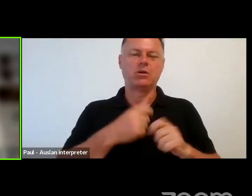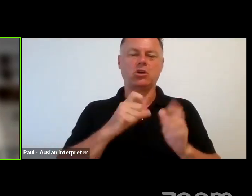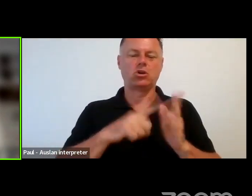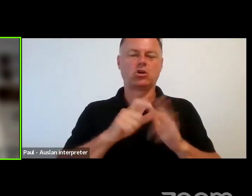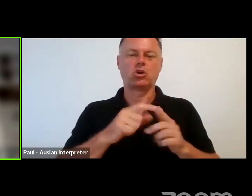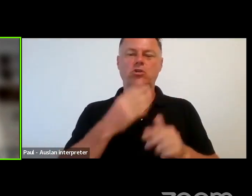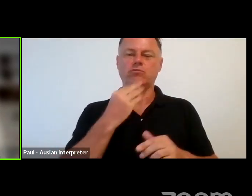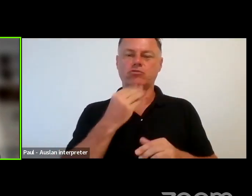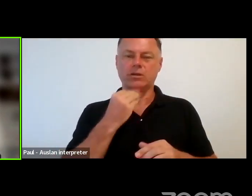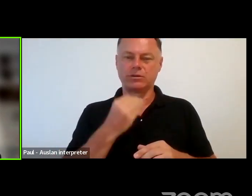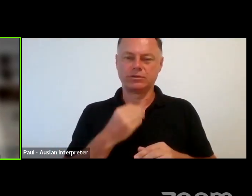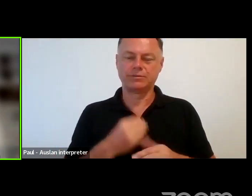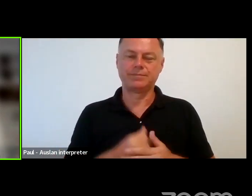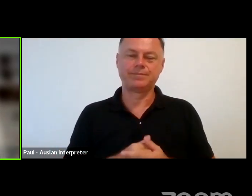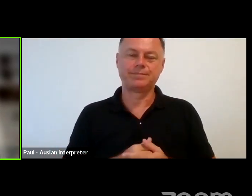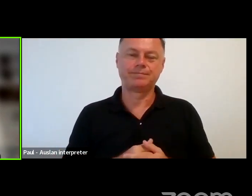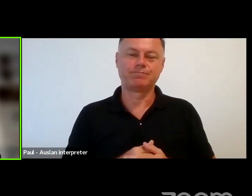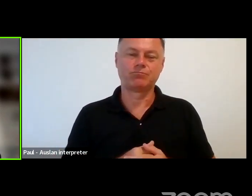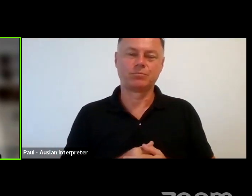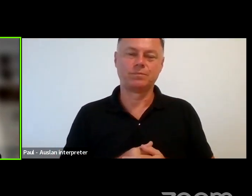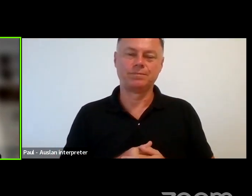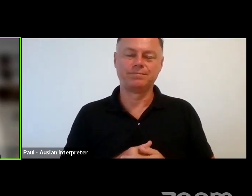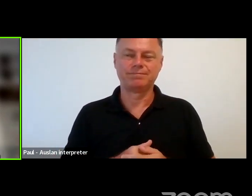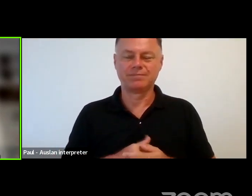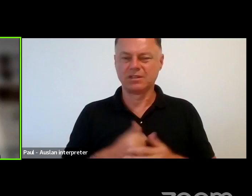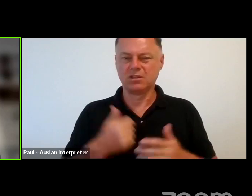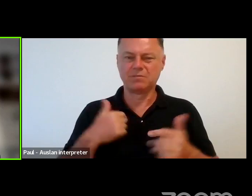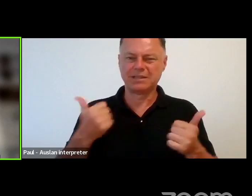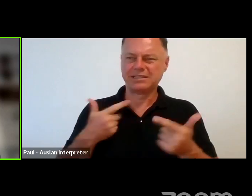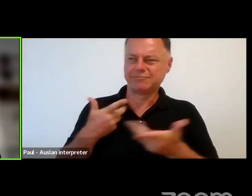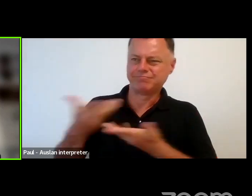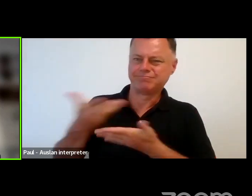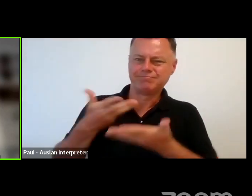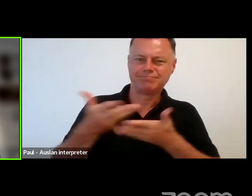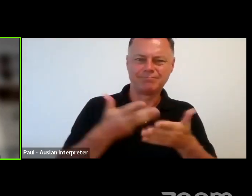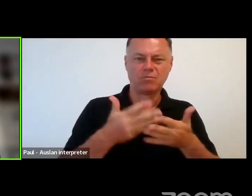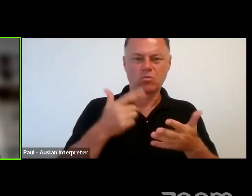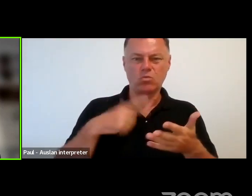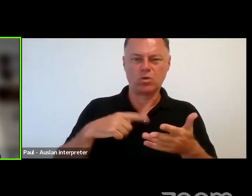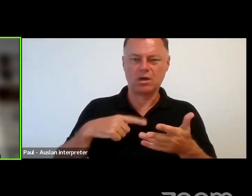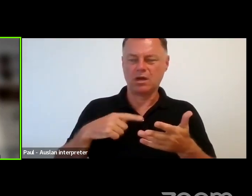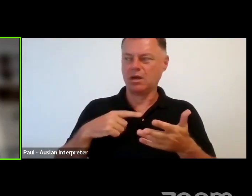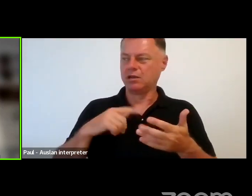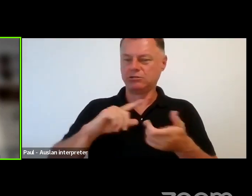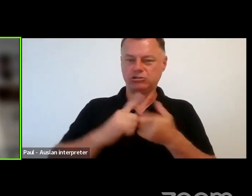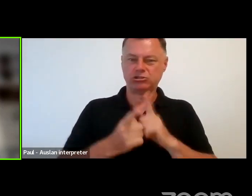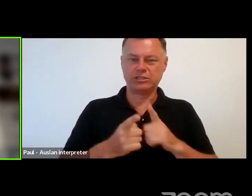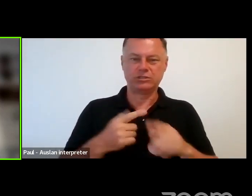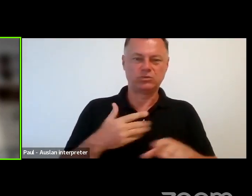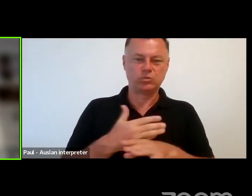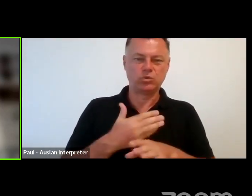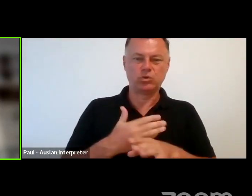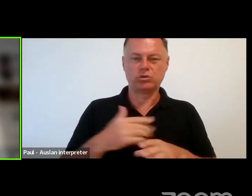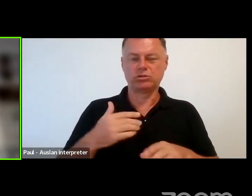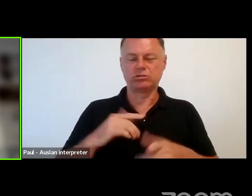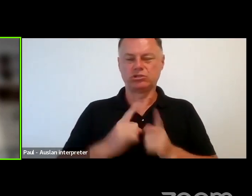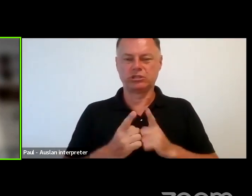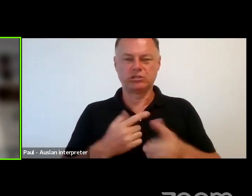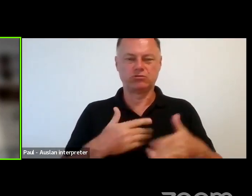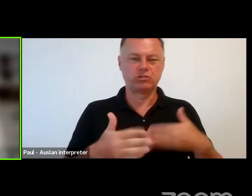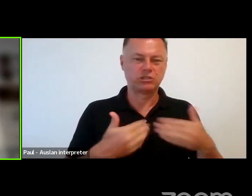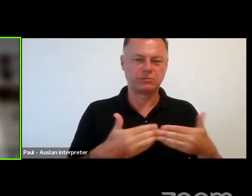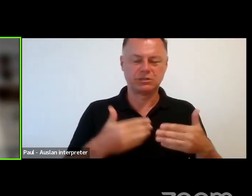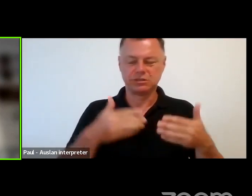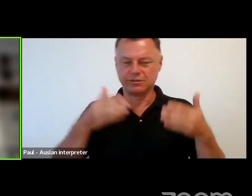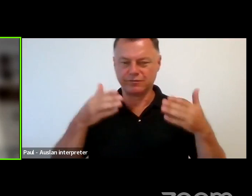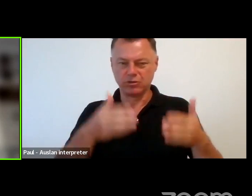sub-regional hospitals, there's constant conversations across the health sector about how we can be working together to make sure the people